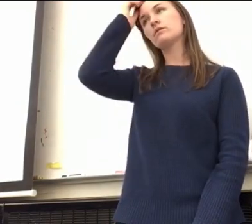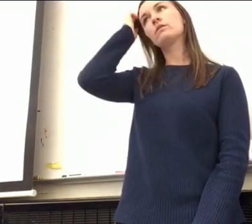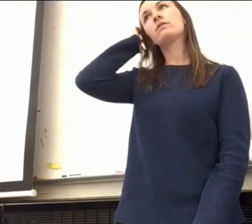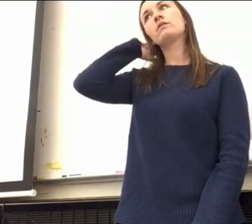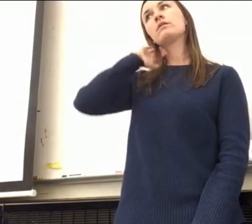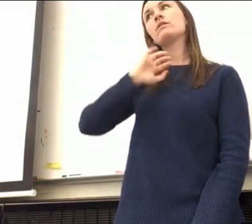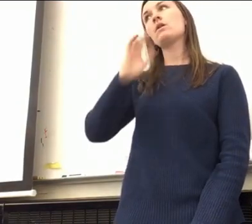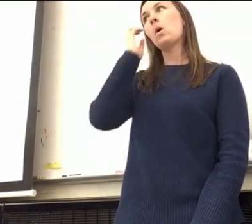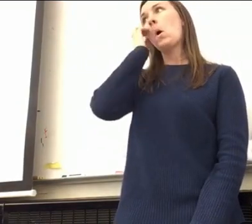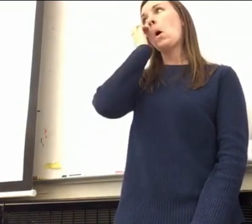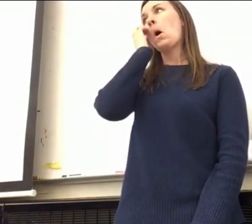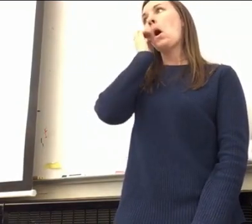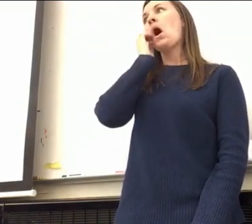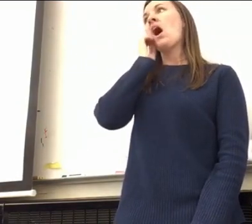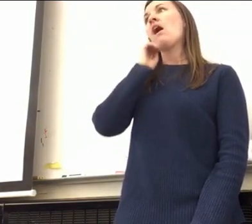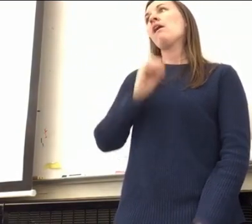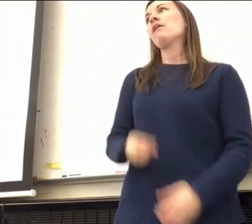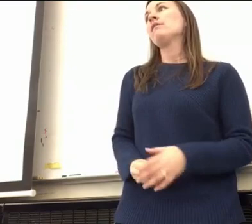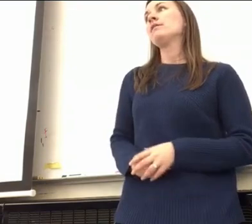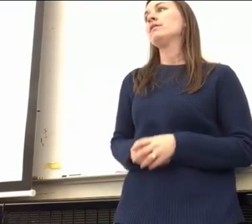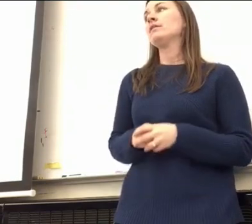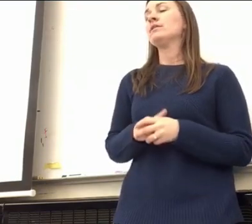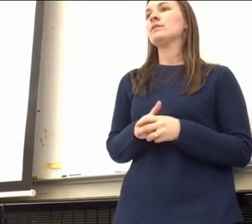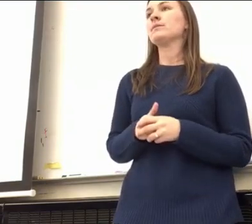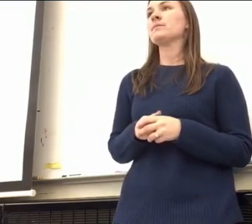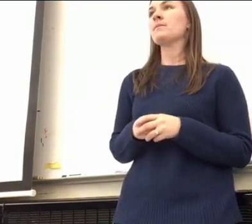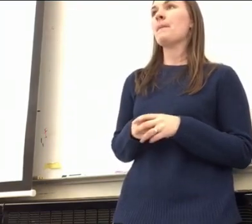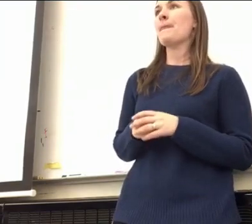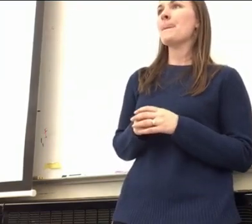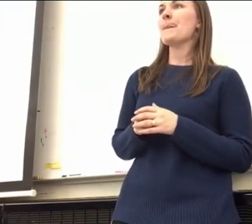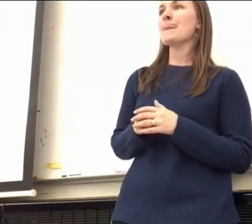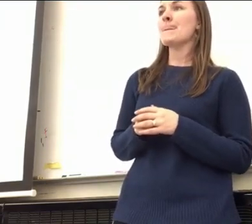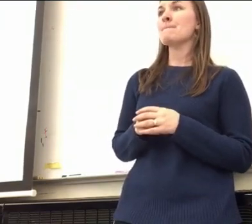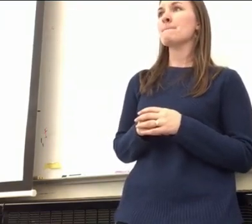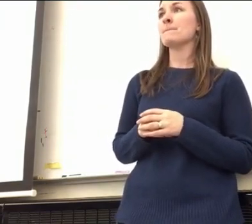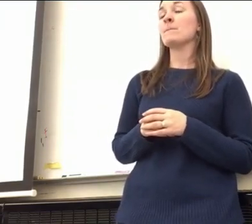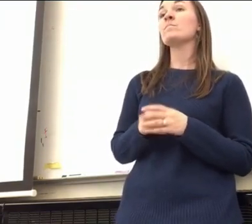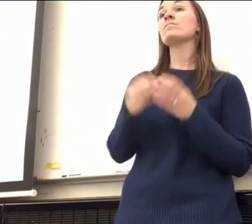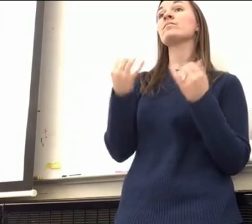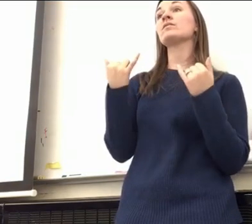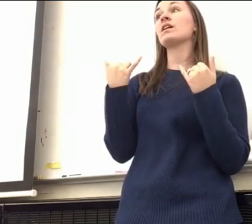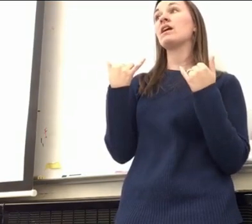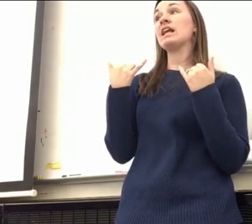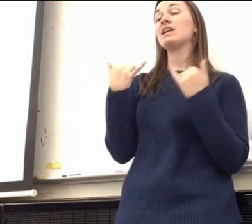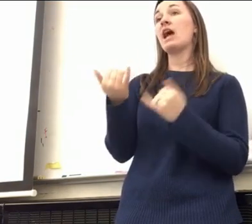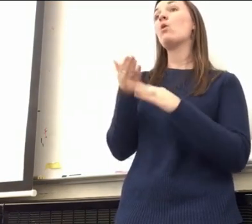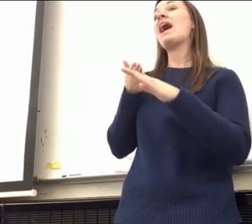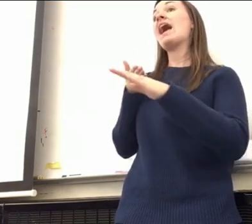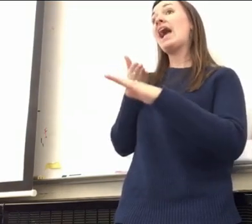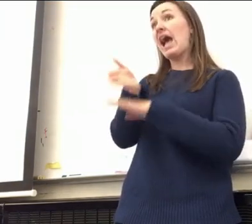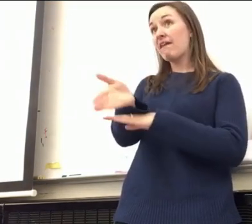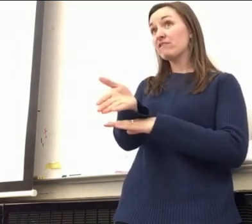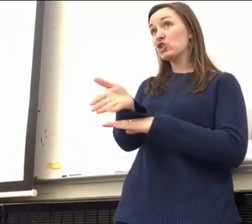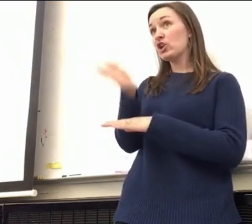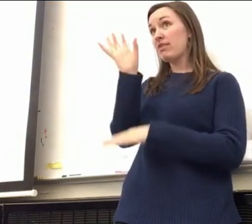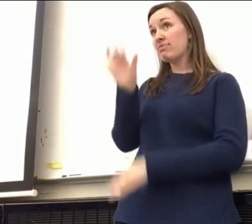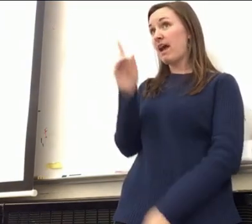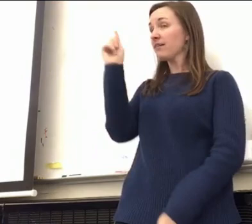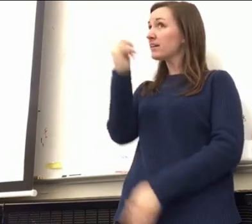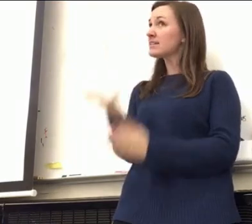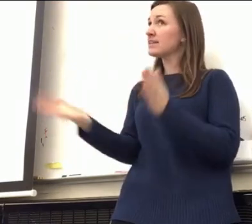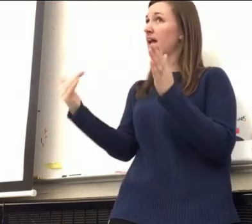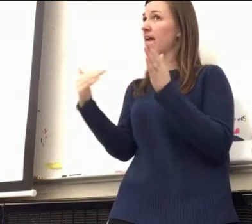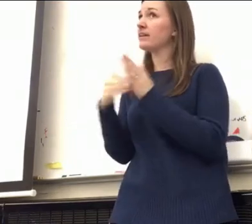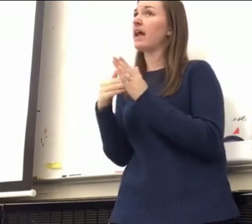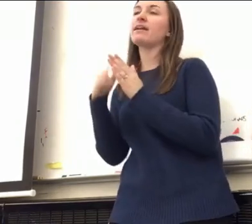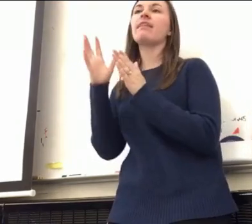You don't leave till after class is over though. Yep. Now, following this though, because again, this gets